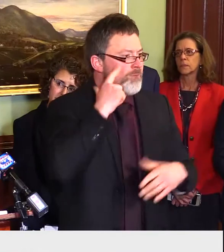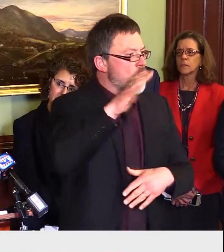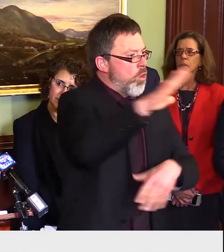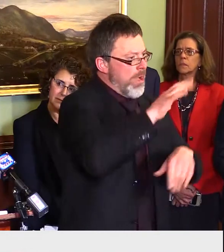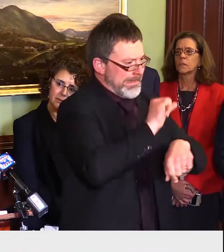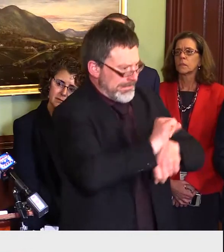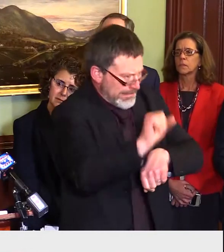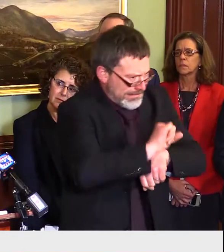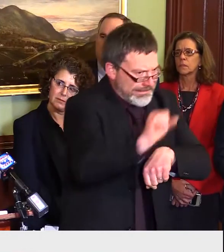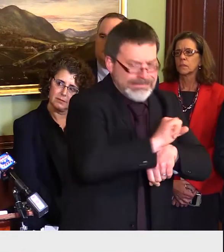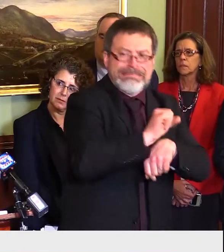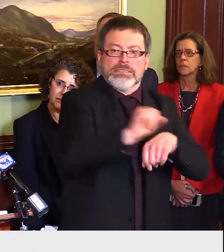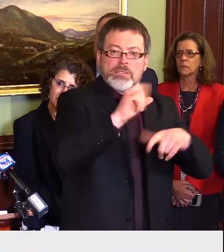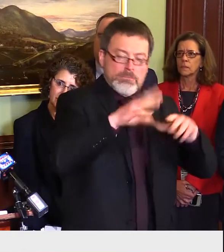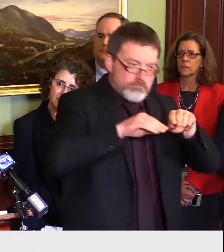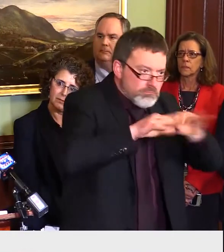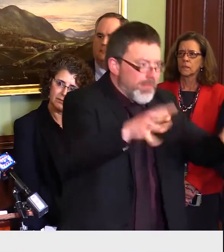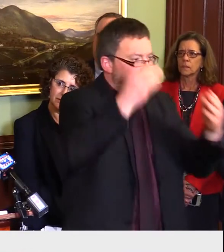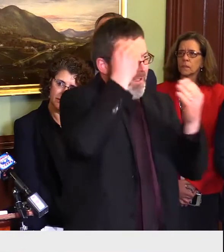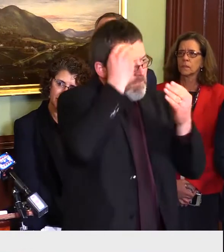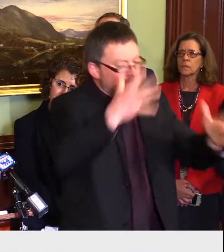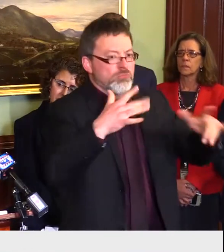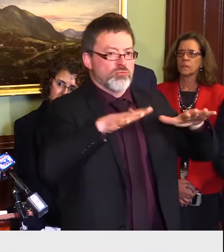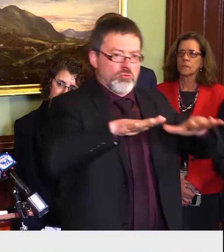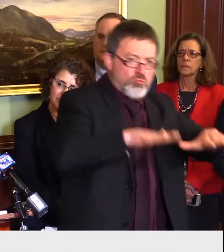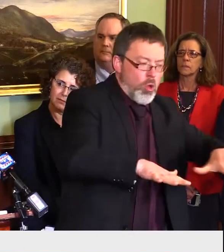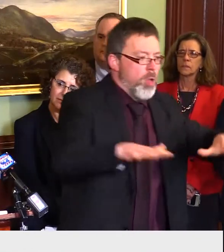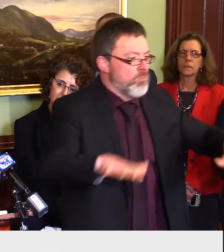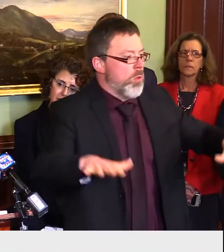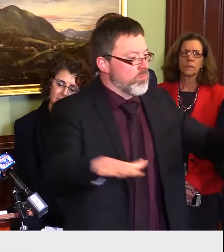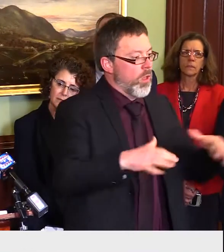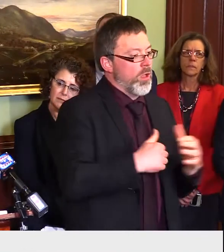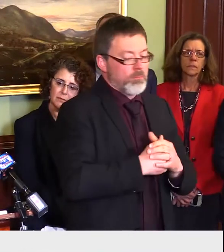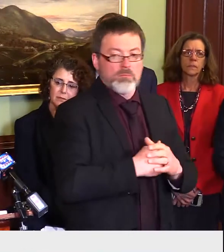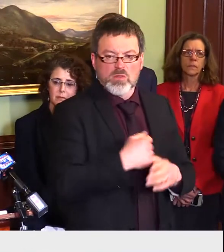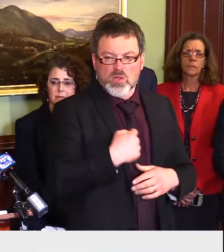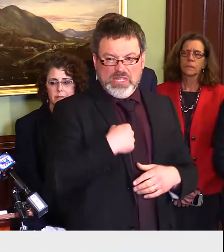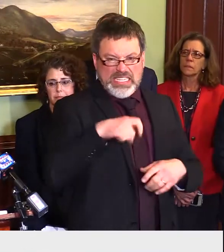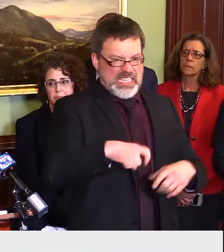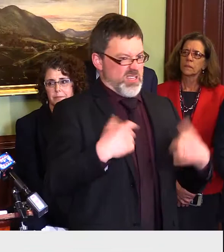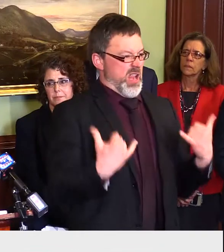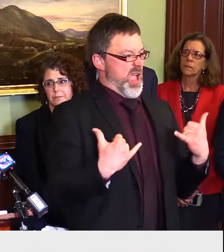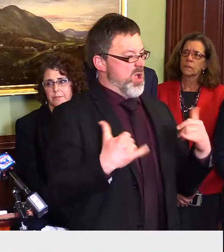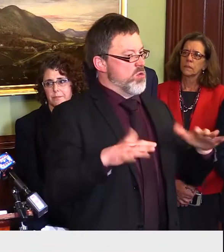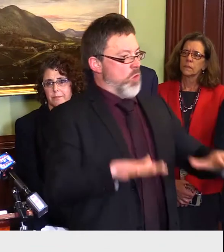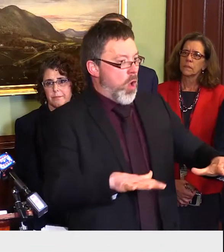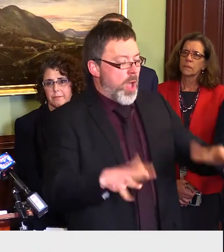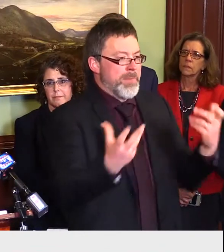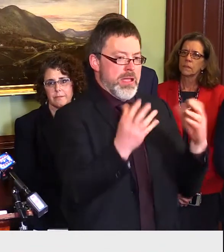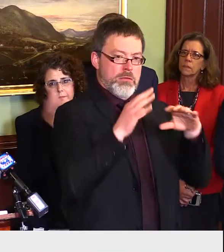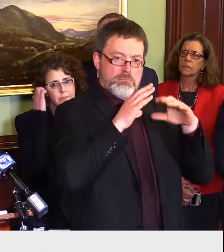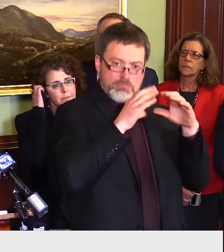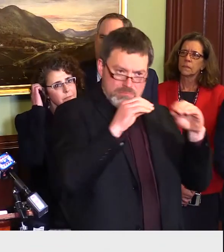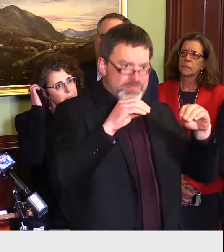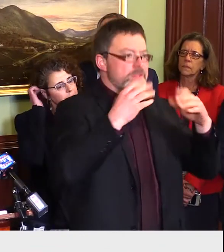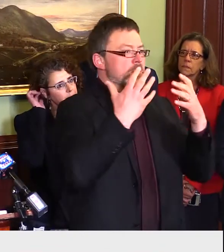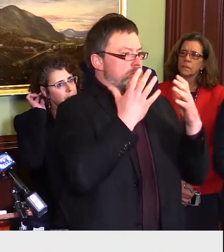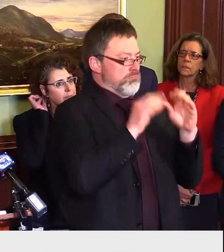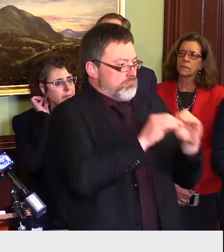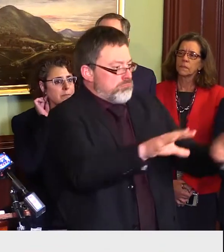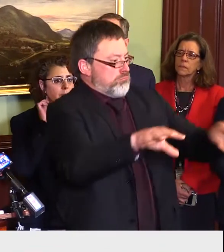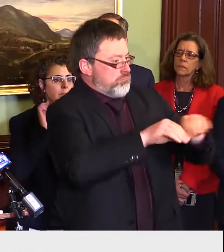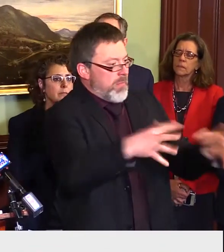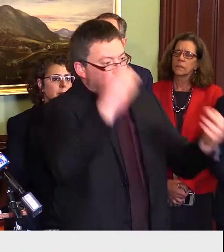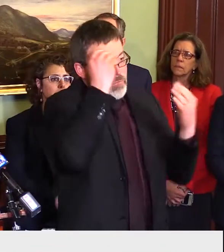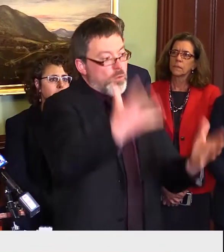greatly appreciated and much needed in these times. Finally, and most importantly, I want to thank